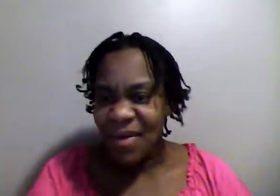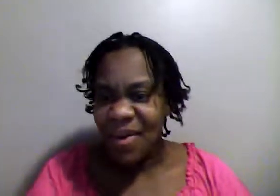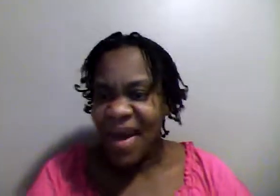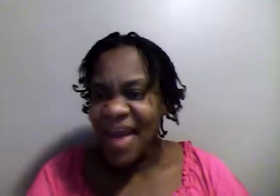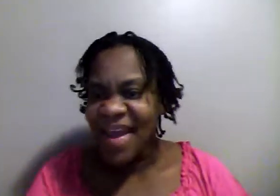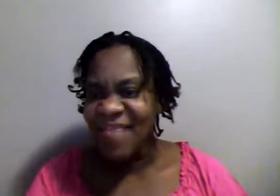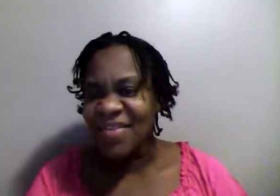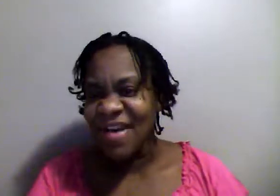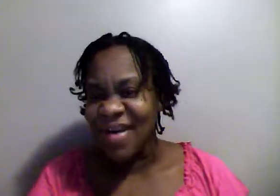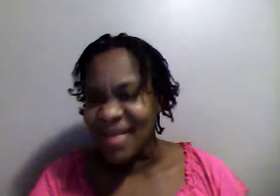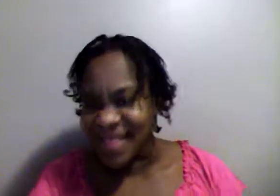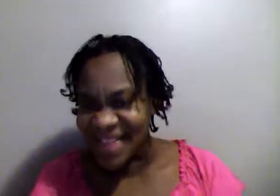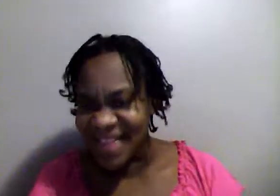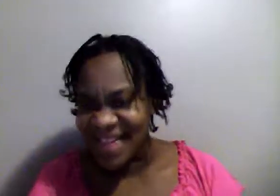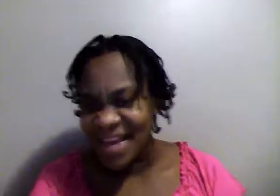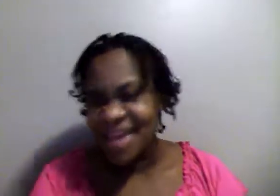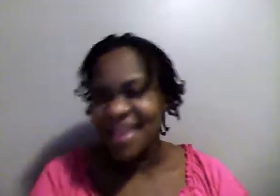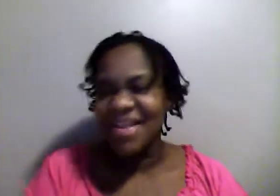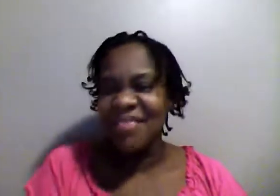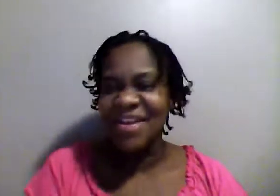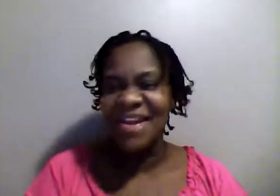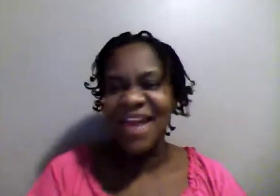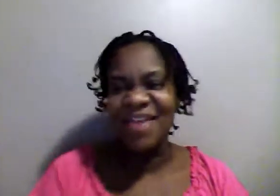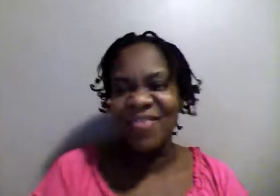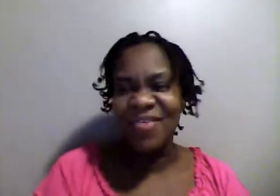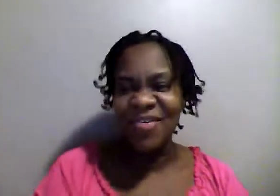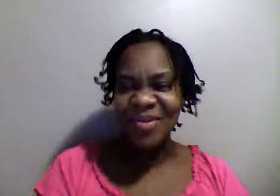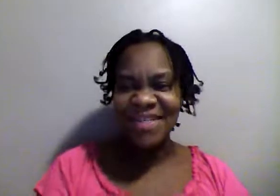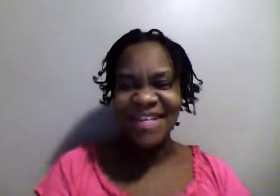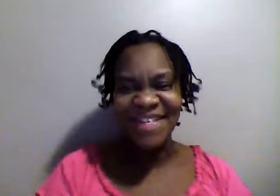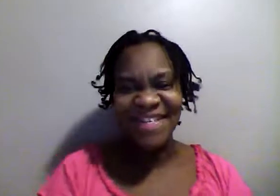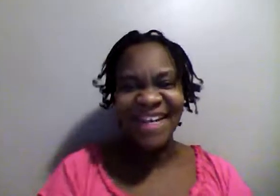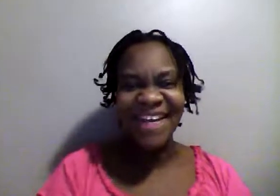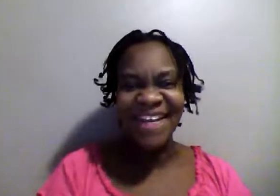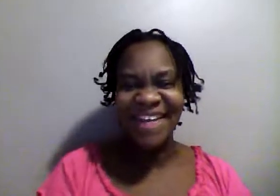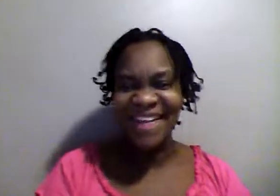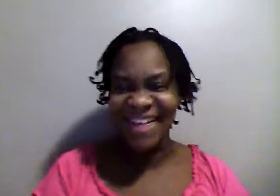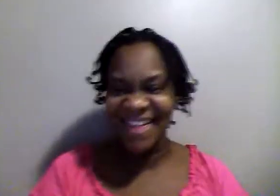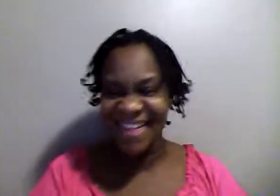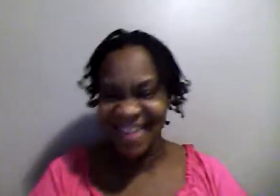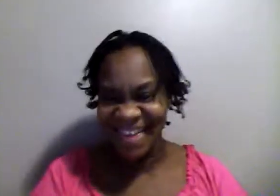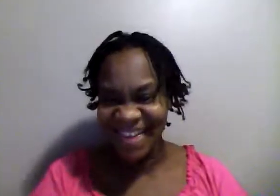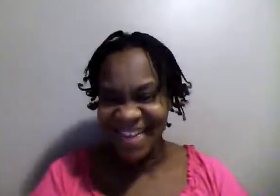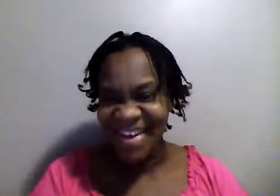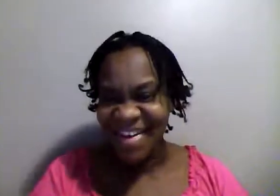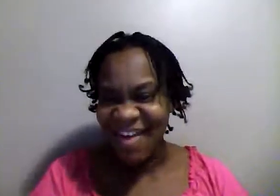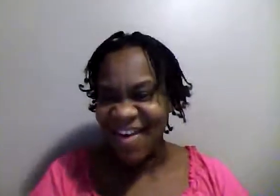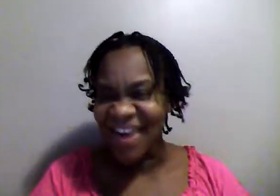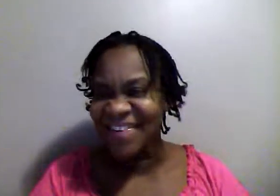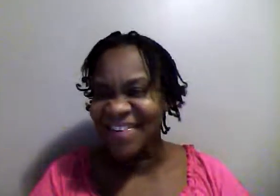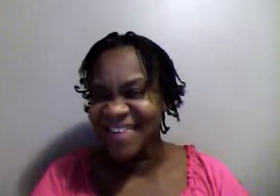hi, the everyday life of an OCD chick. How are you?